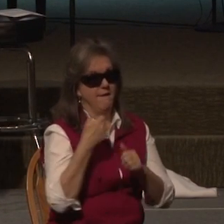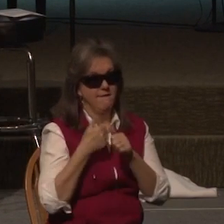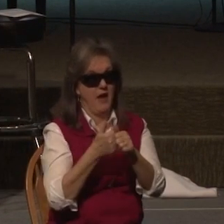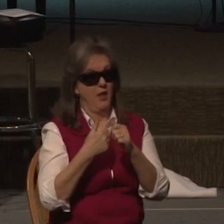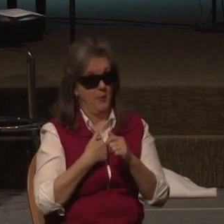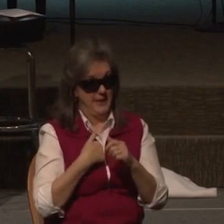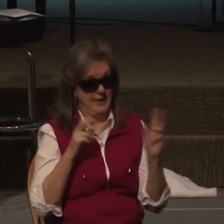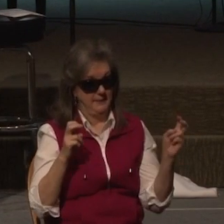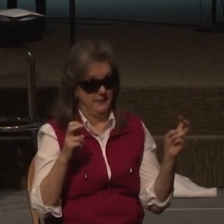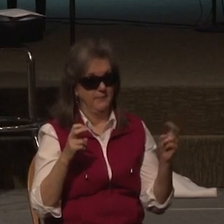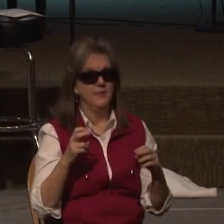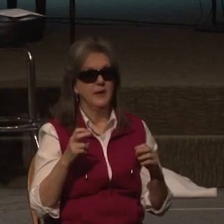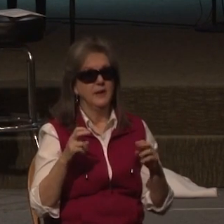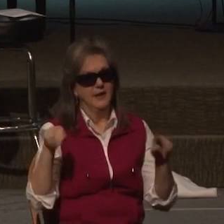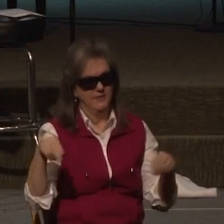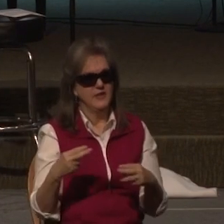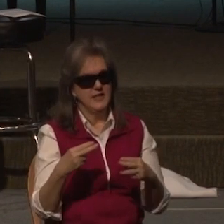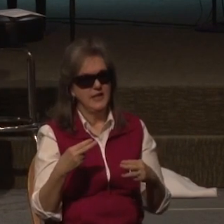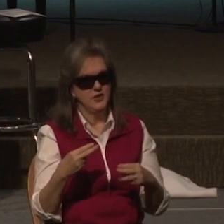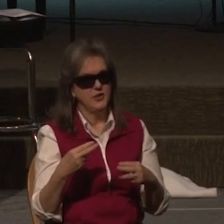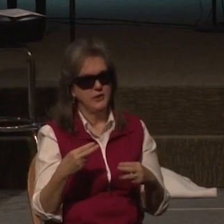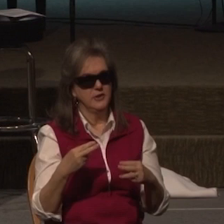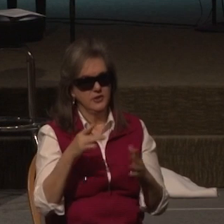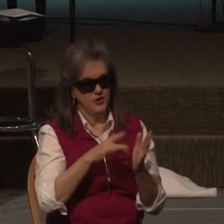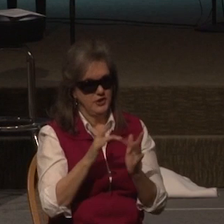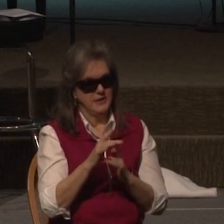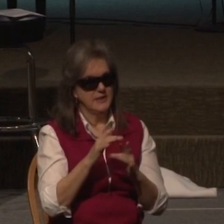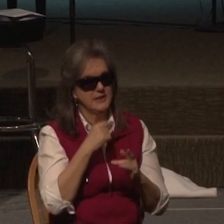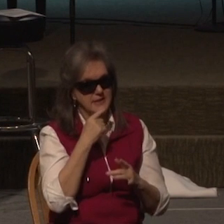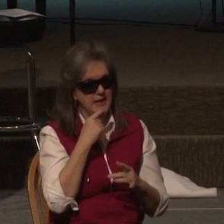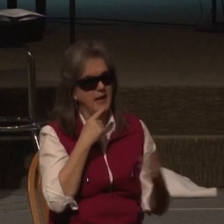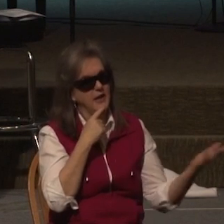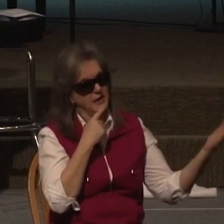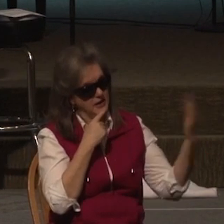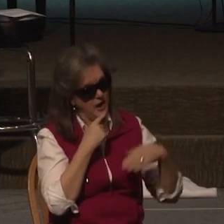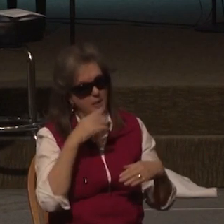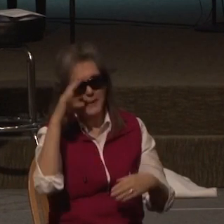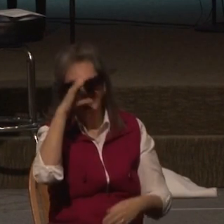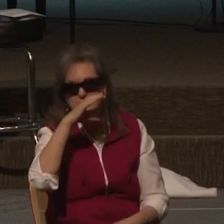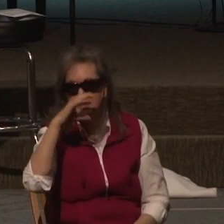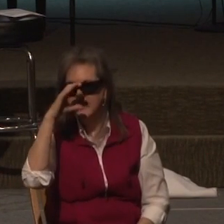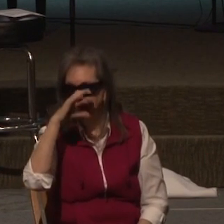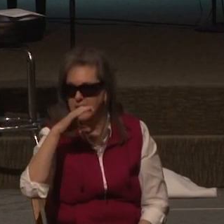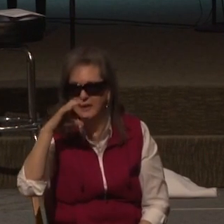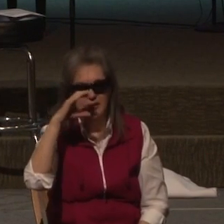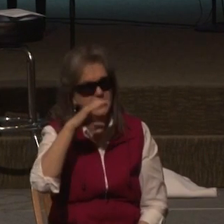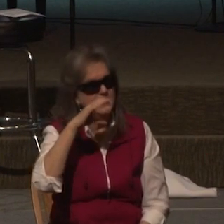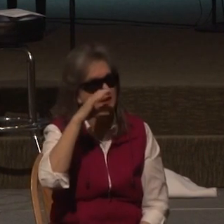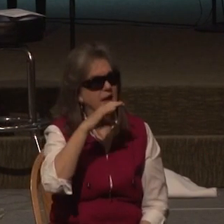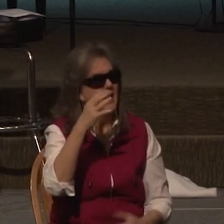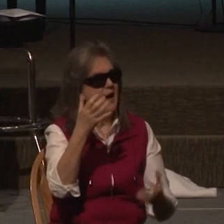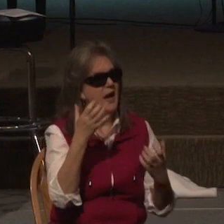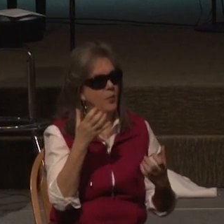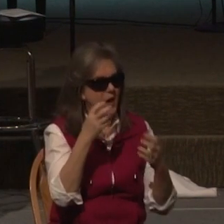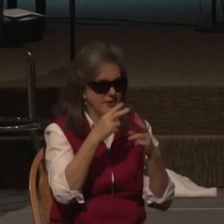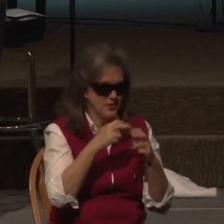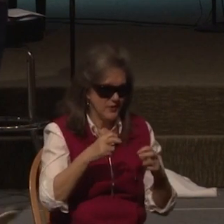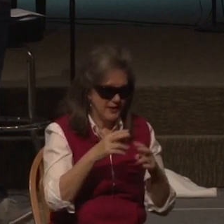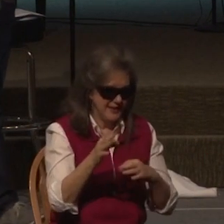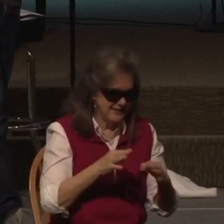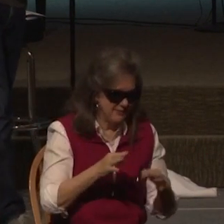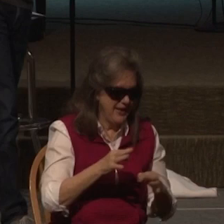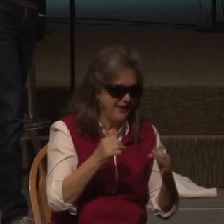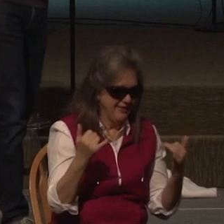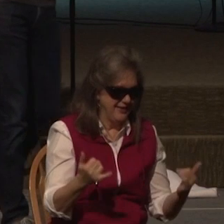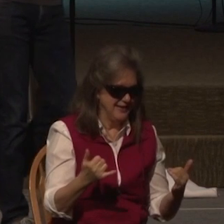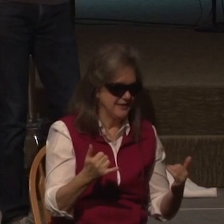there was an invitation that Jesus gave of come and see. And so I want to unpack this